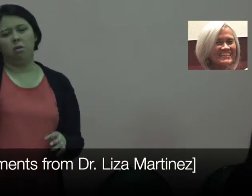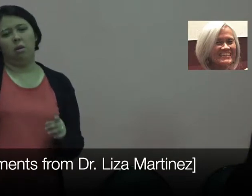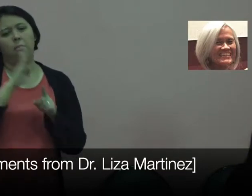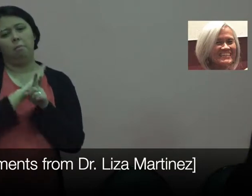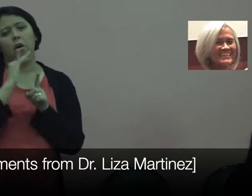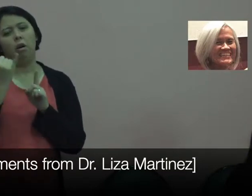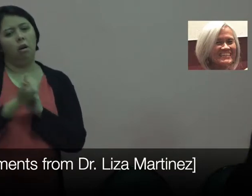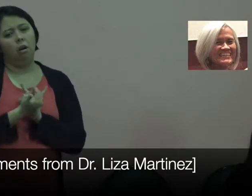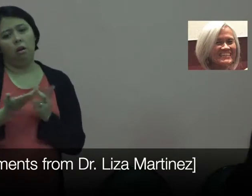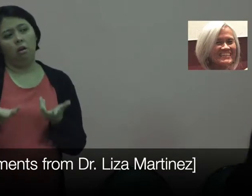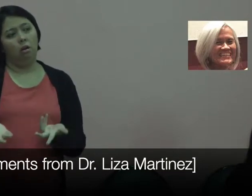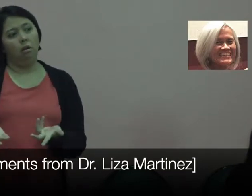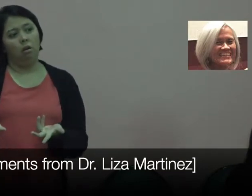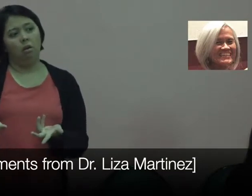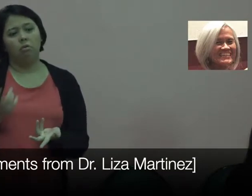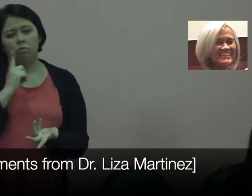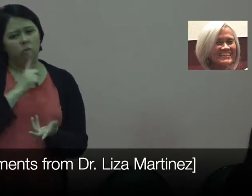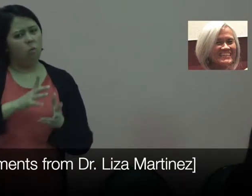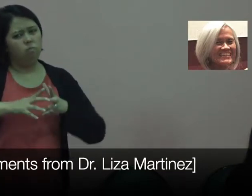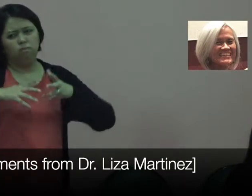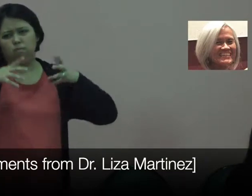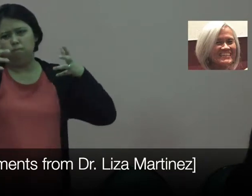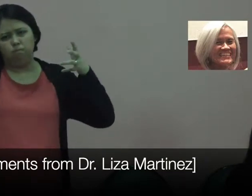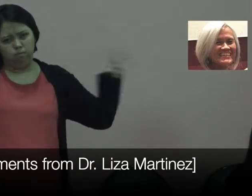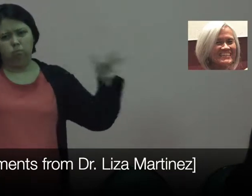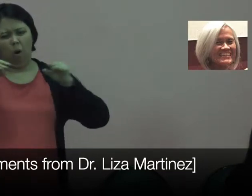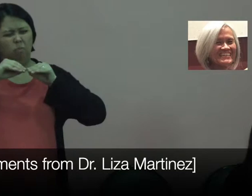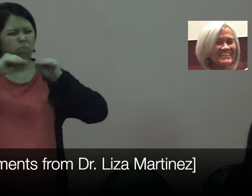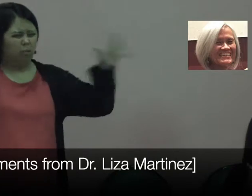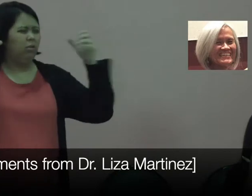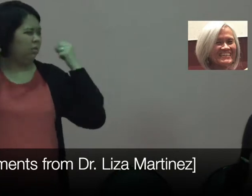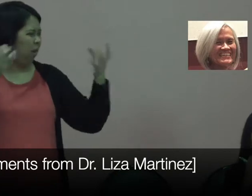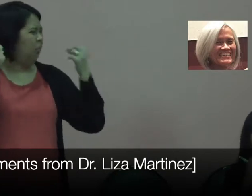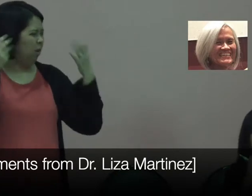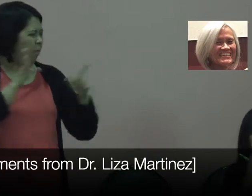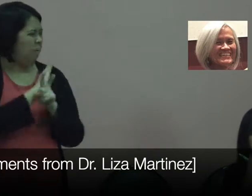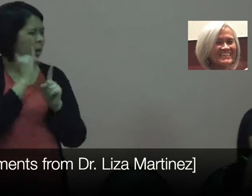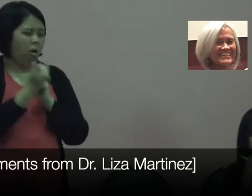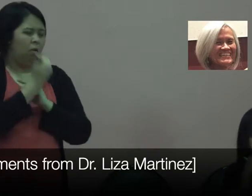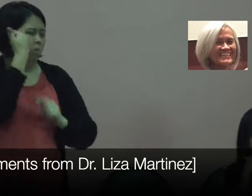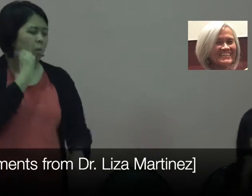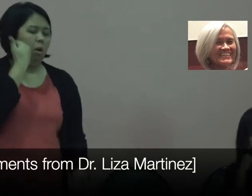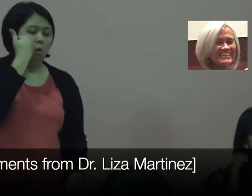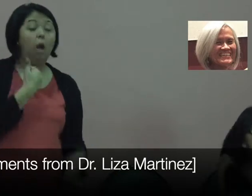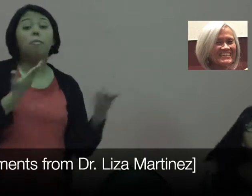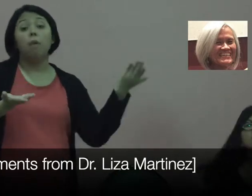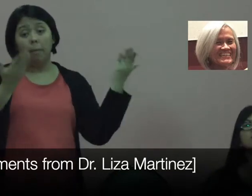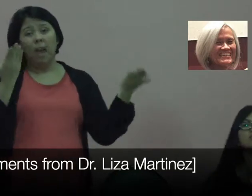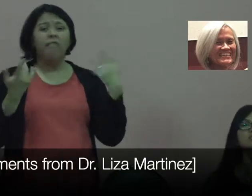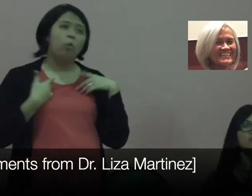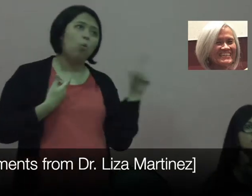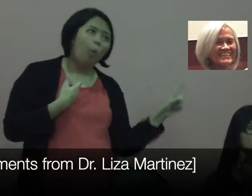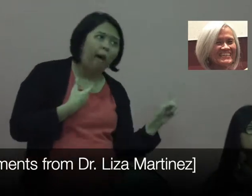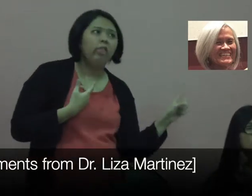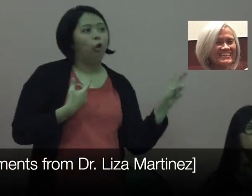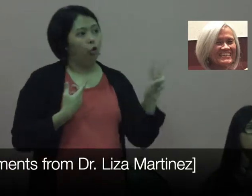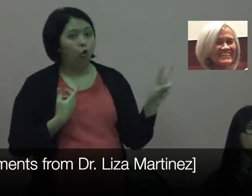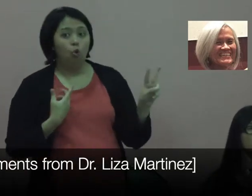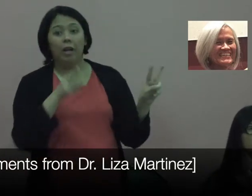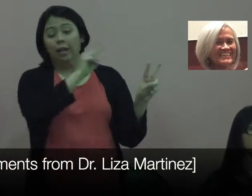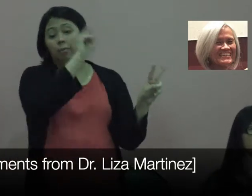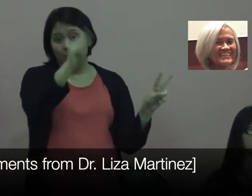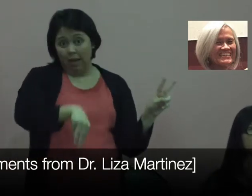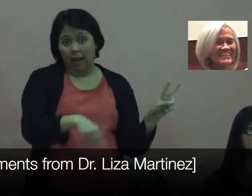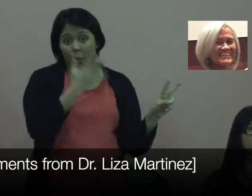really widespread. You have maybe one or two, maybe in Metro Manila, mainly because a couple